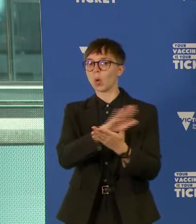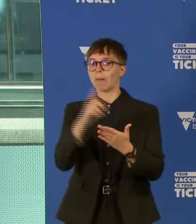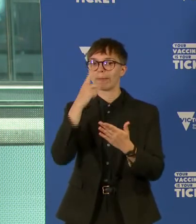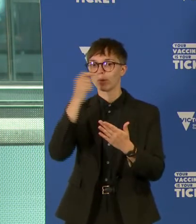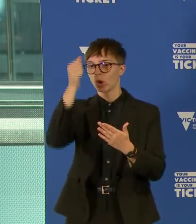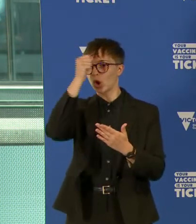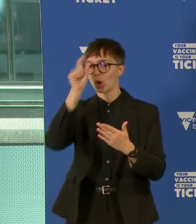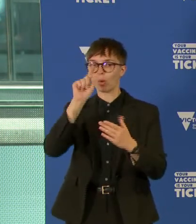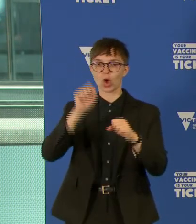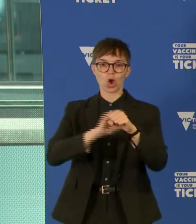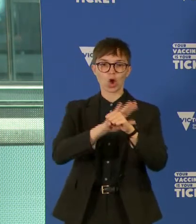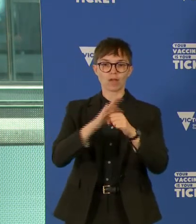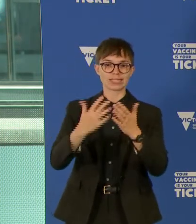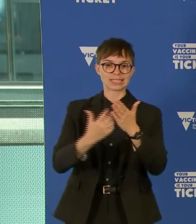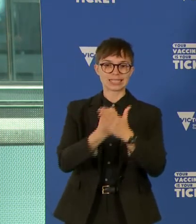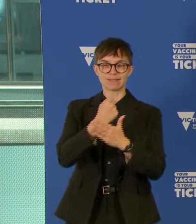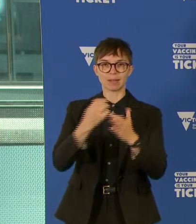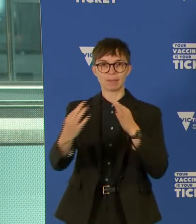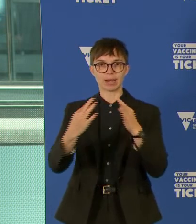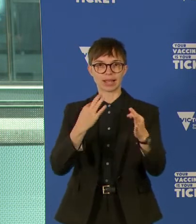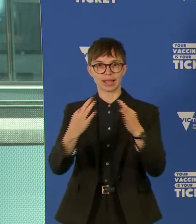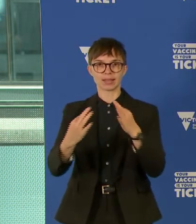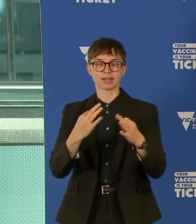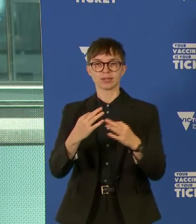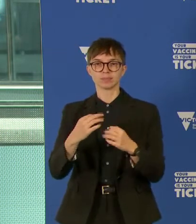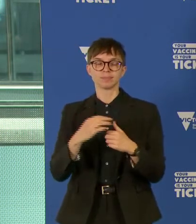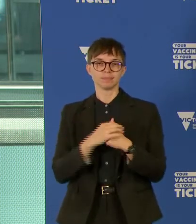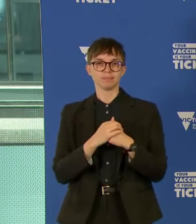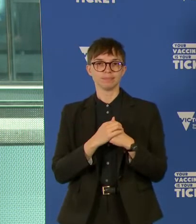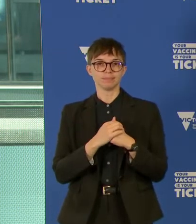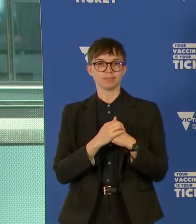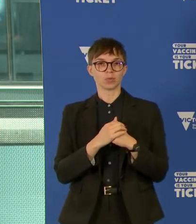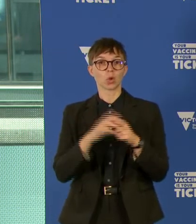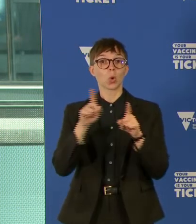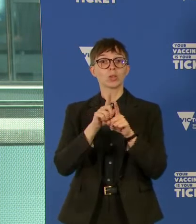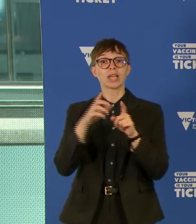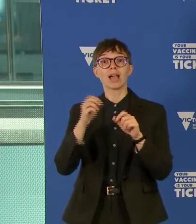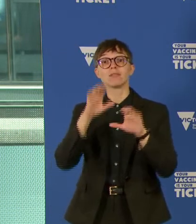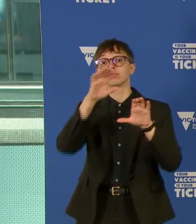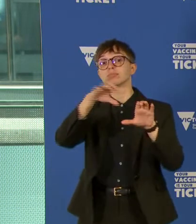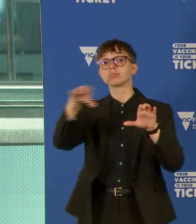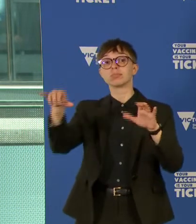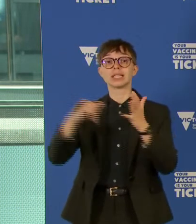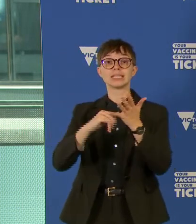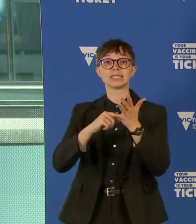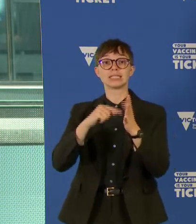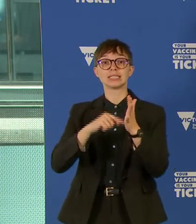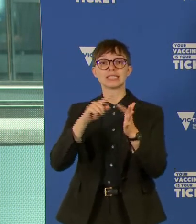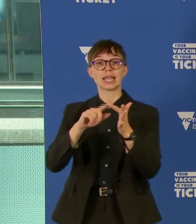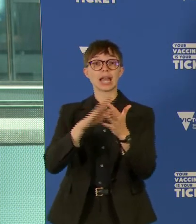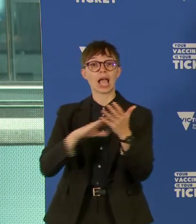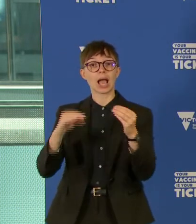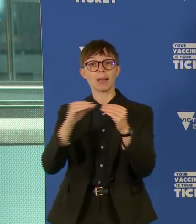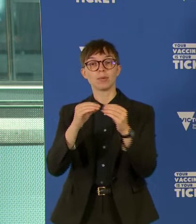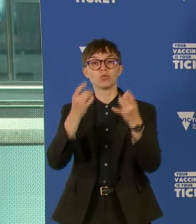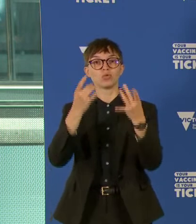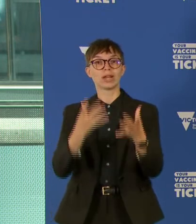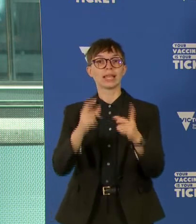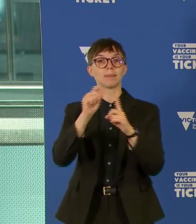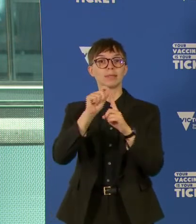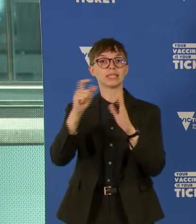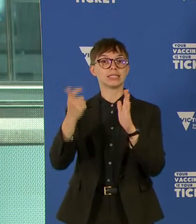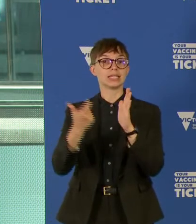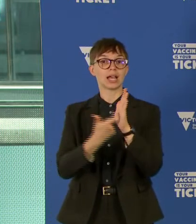part in having accessible state centres for PCR testing, but we'll also do our bit